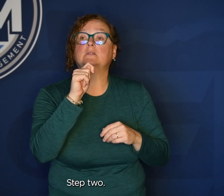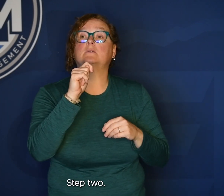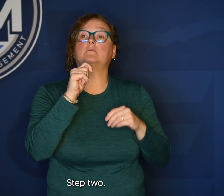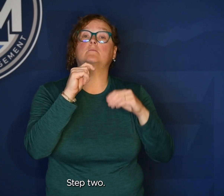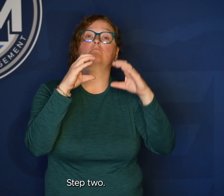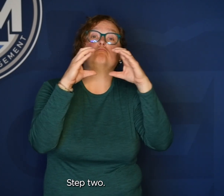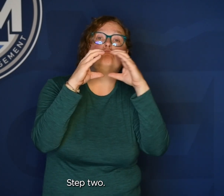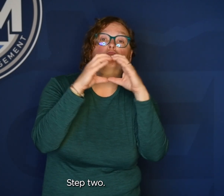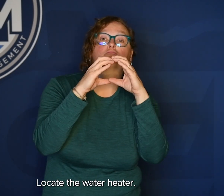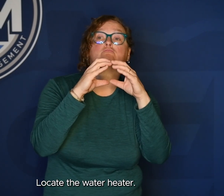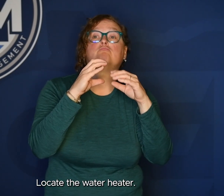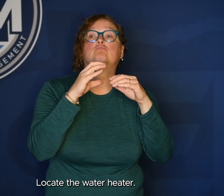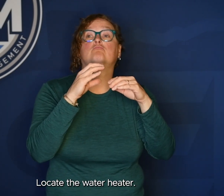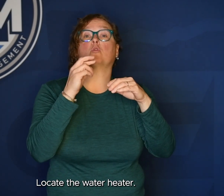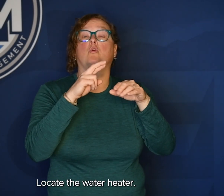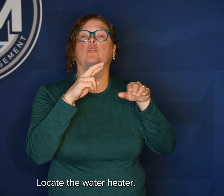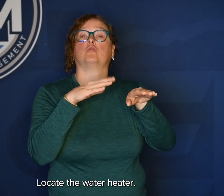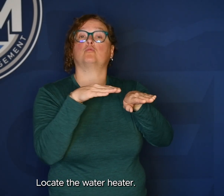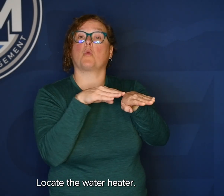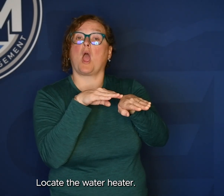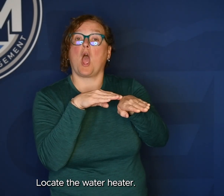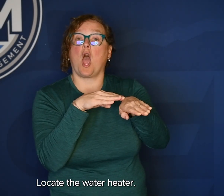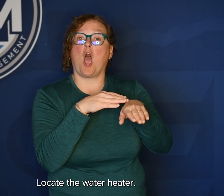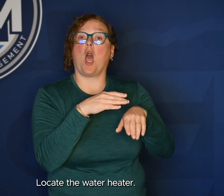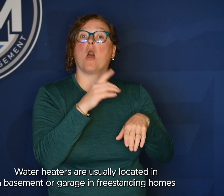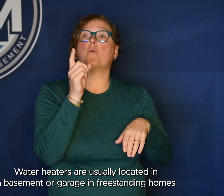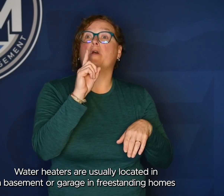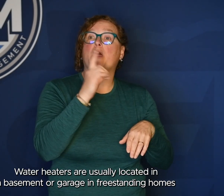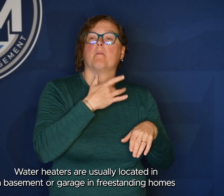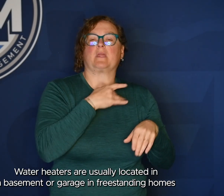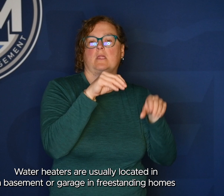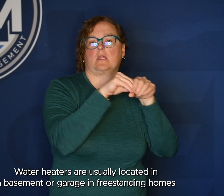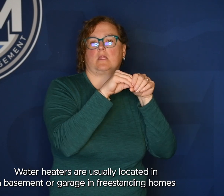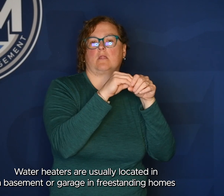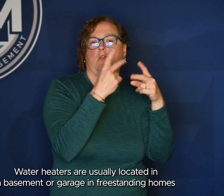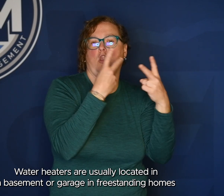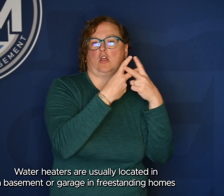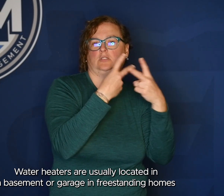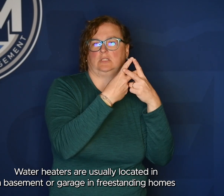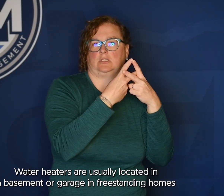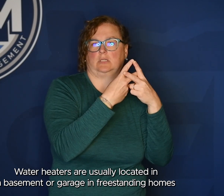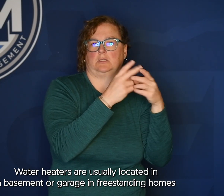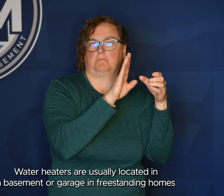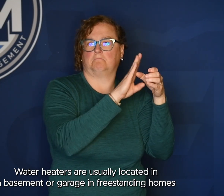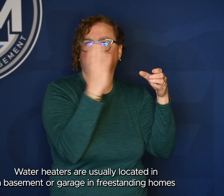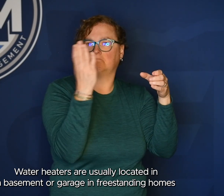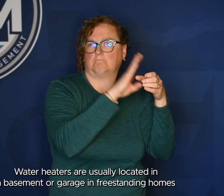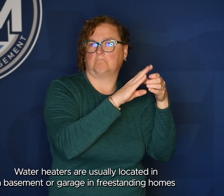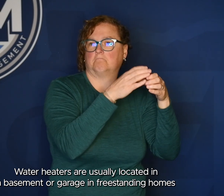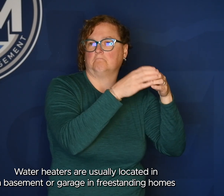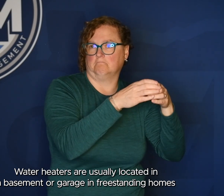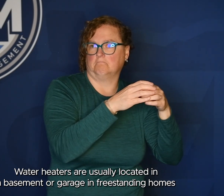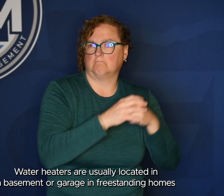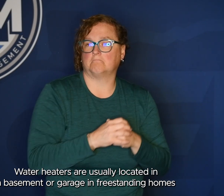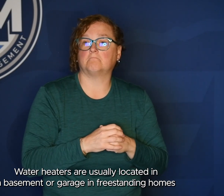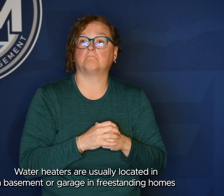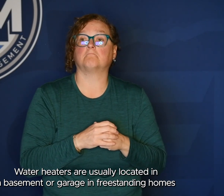Step 2. Locate the water heater. Water heaters are usually located in a basement or garage, in